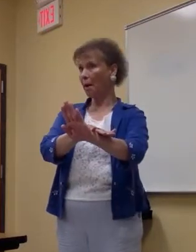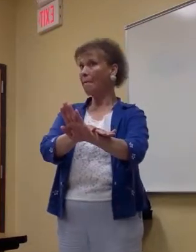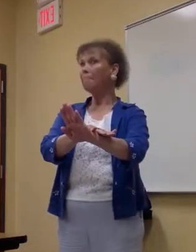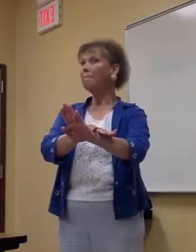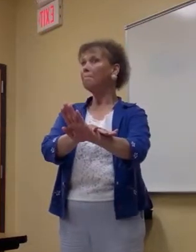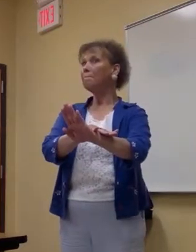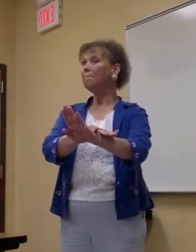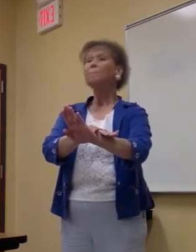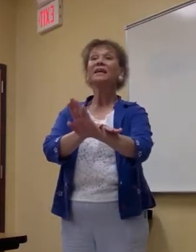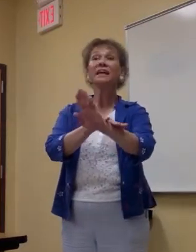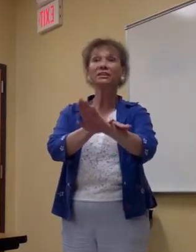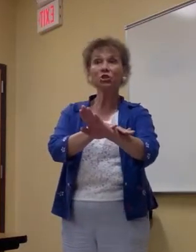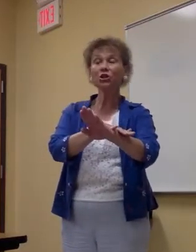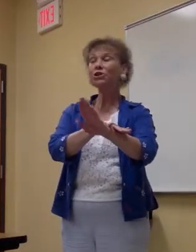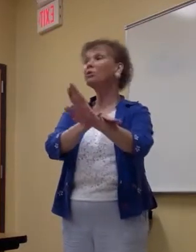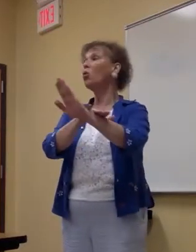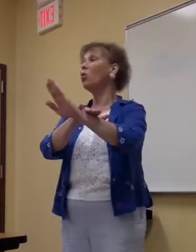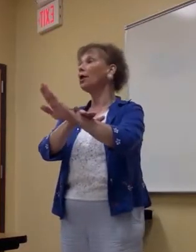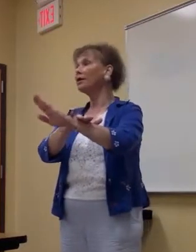enter or birth.